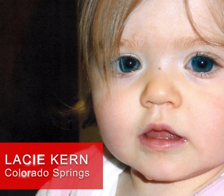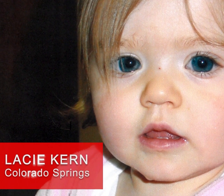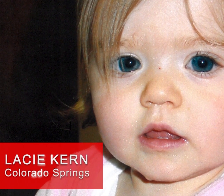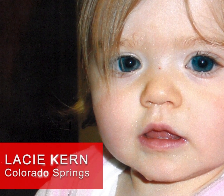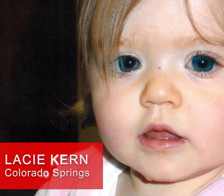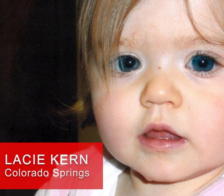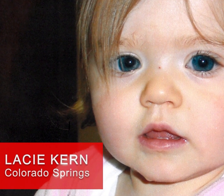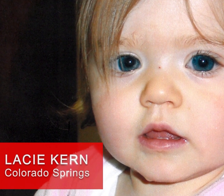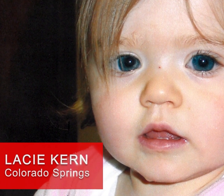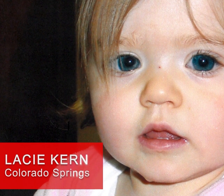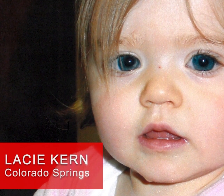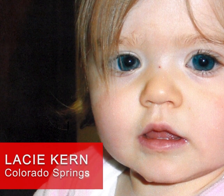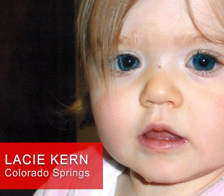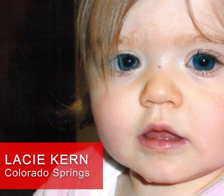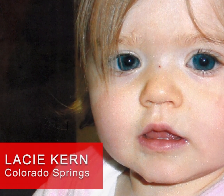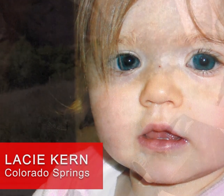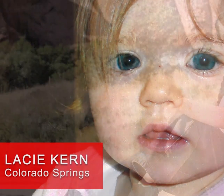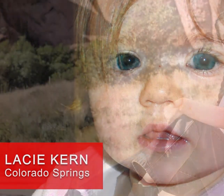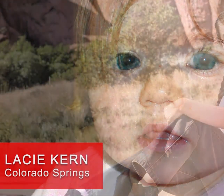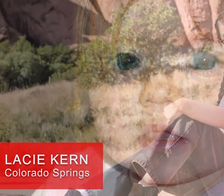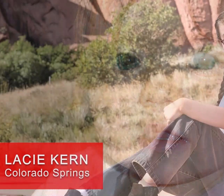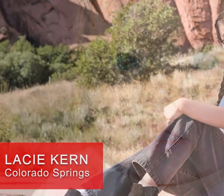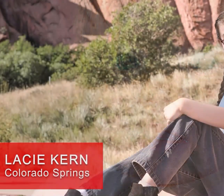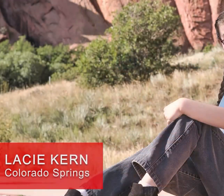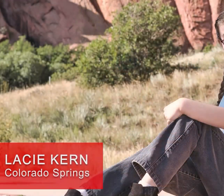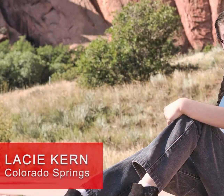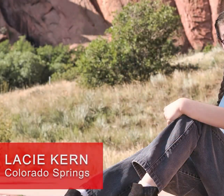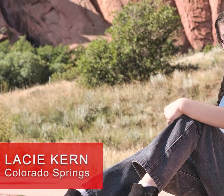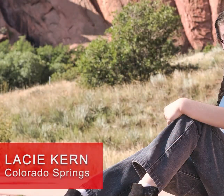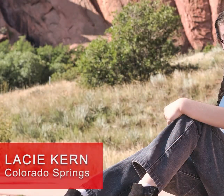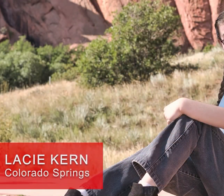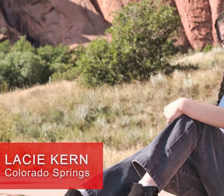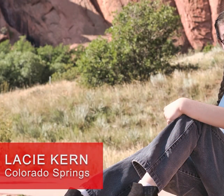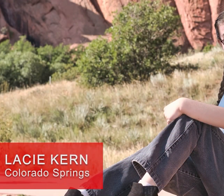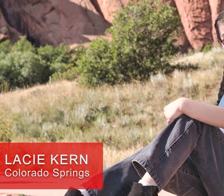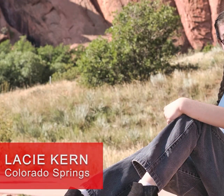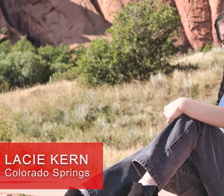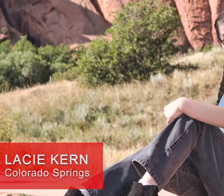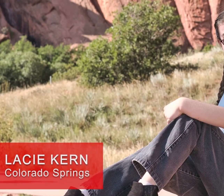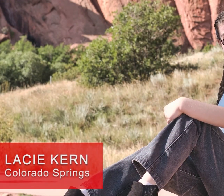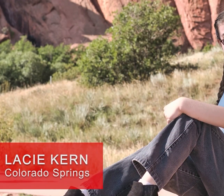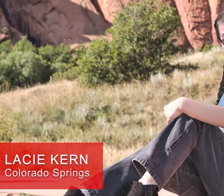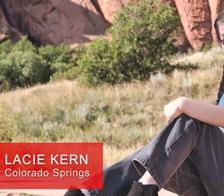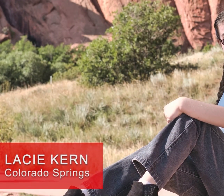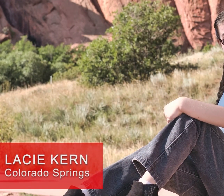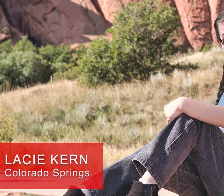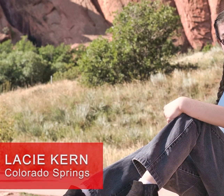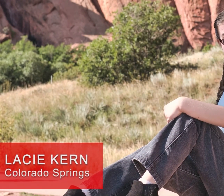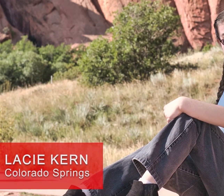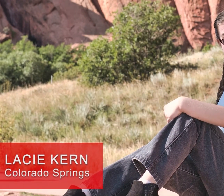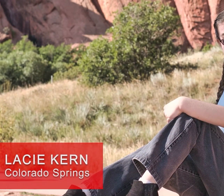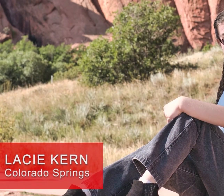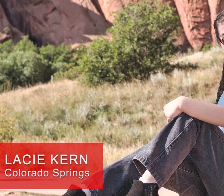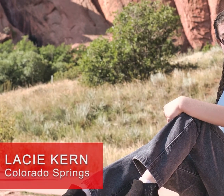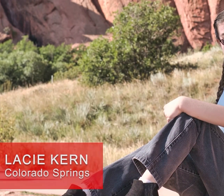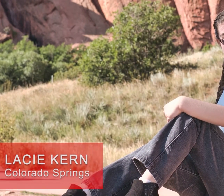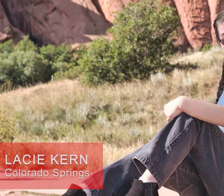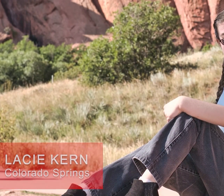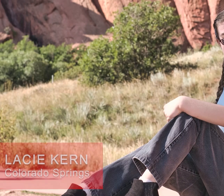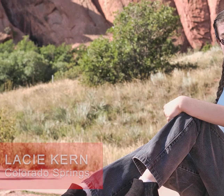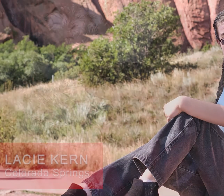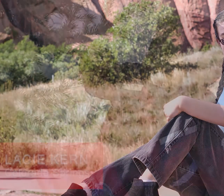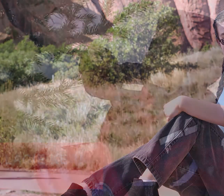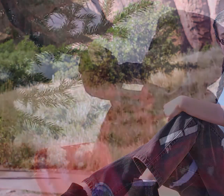picture of Lacey as a baby with dark blue eyes. Fades into a current picture of Lacey sitting and smiling at the camera with grass, trees, and red rocks behind her.